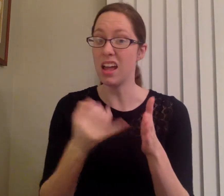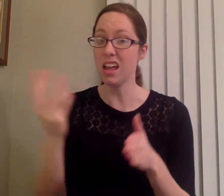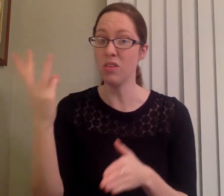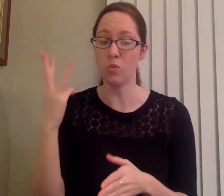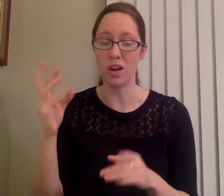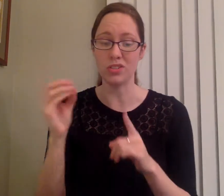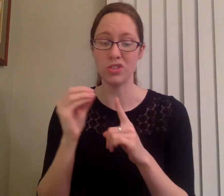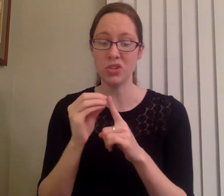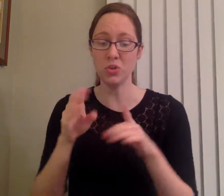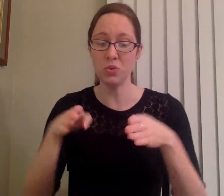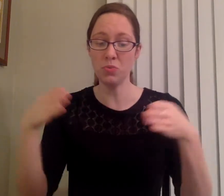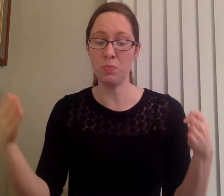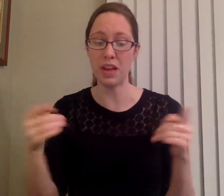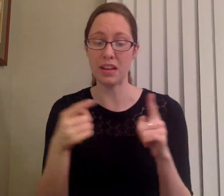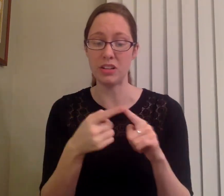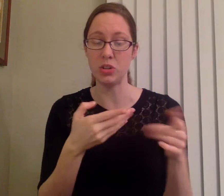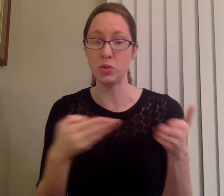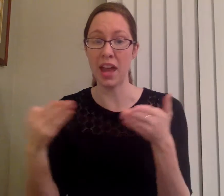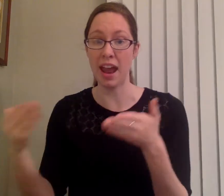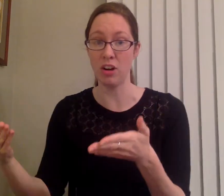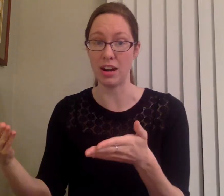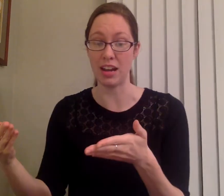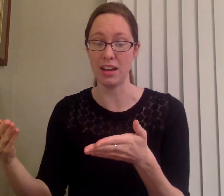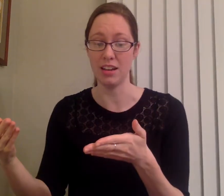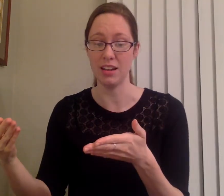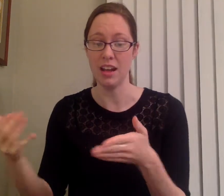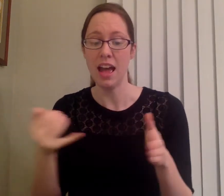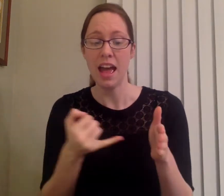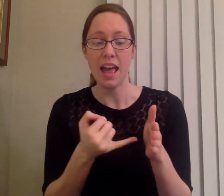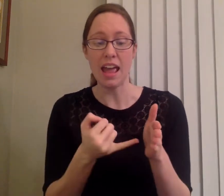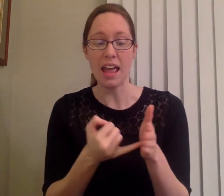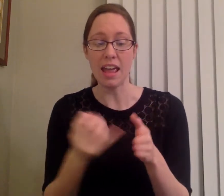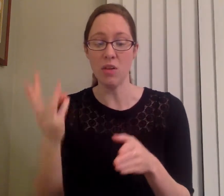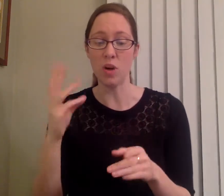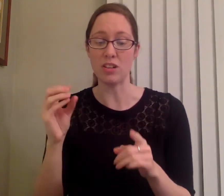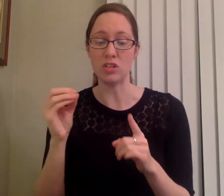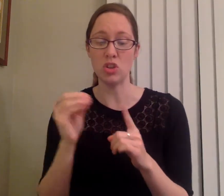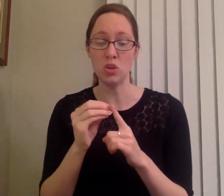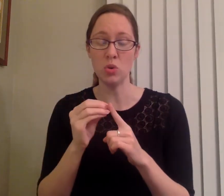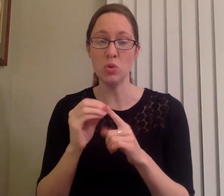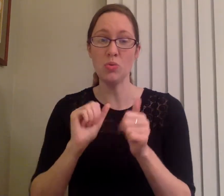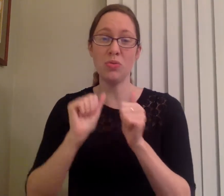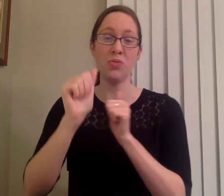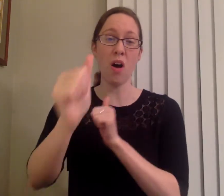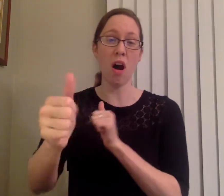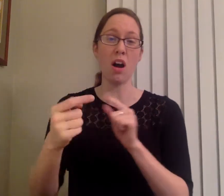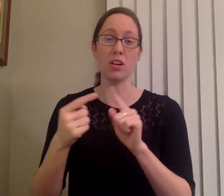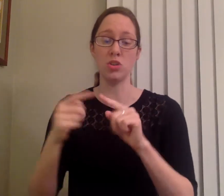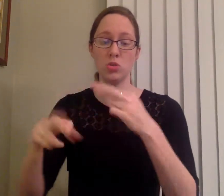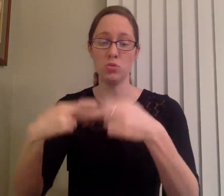It was too big to carry. It was too far to